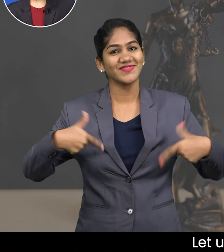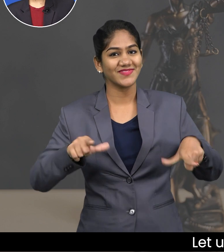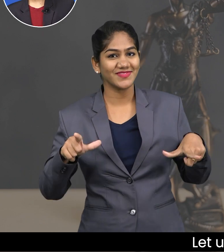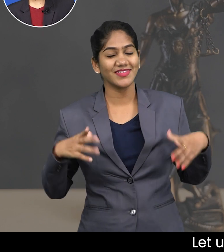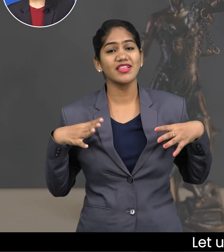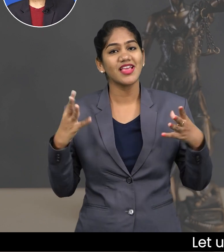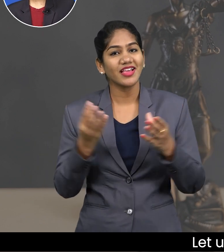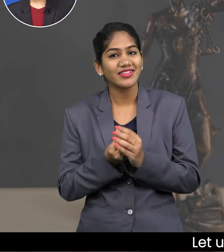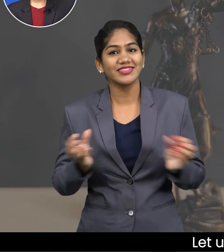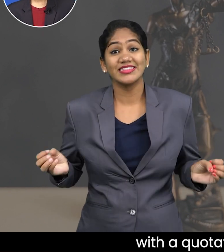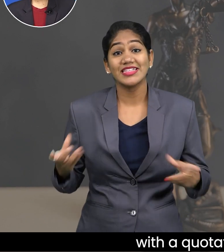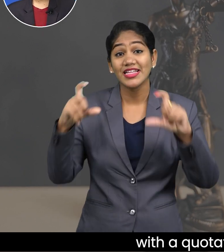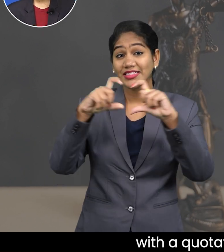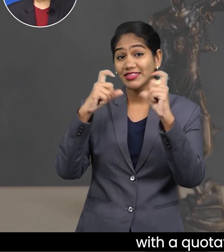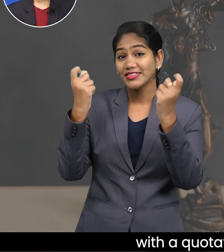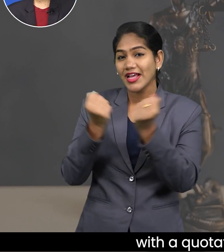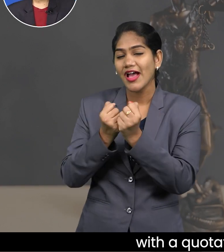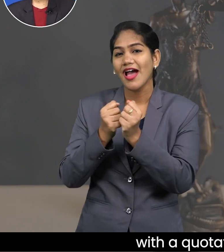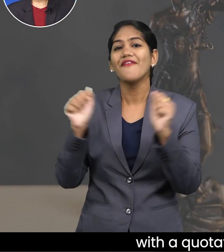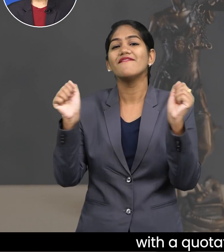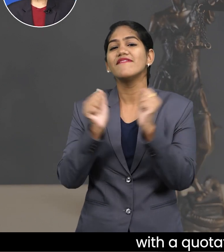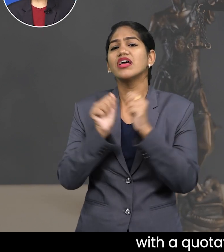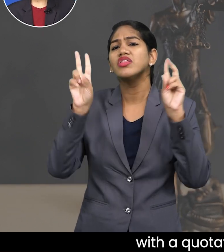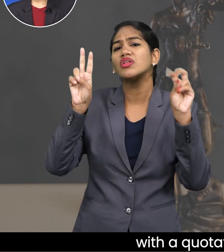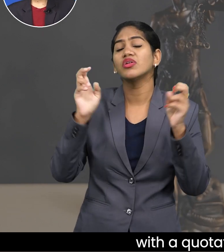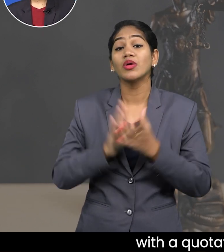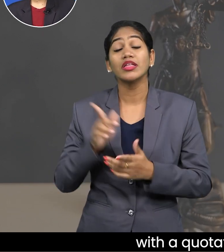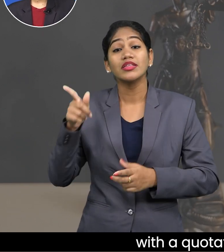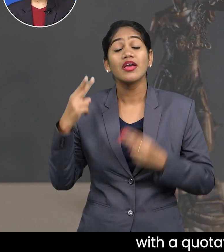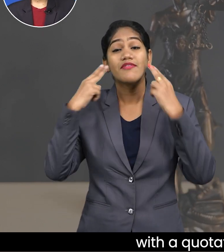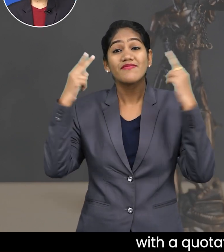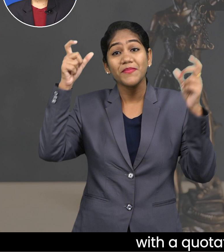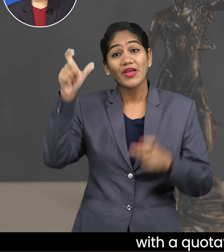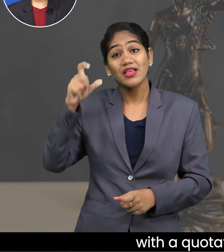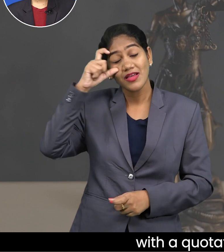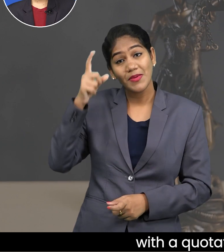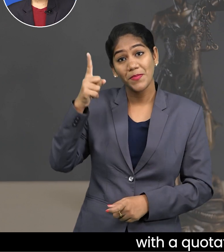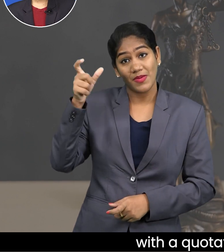Let us start this session with a quotation from Dr. B.R. Ambedkar.